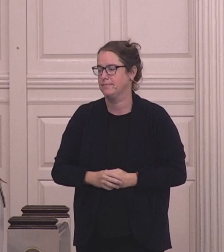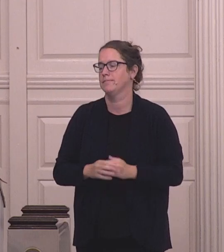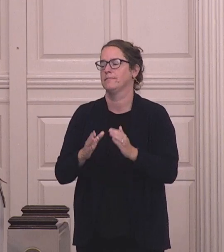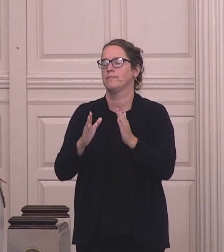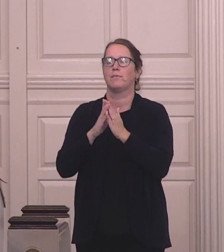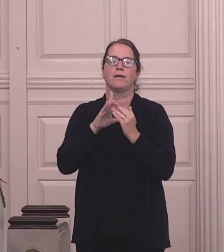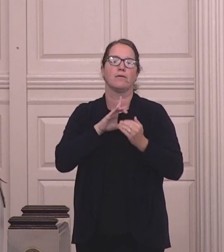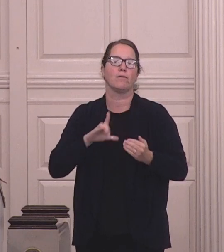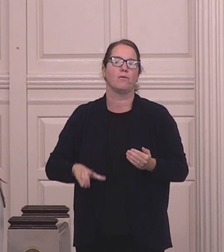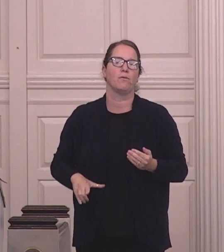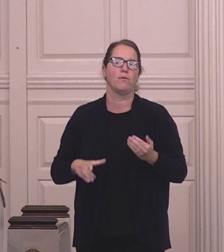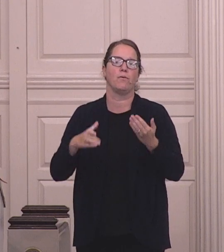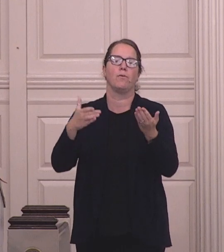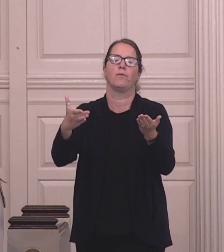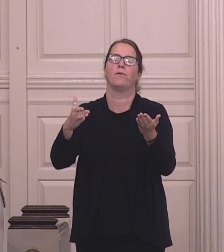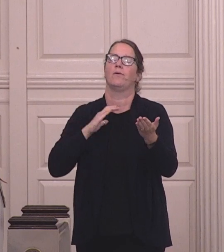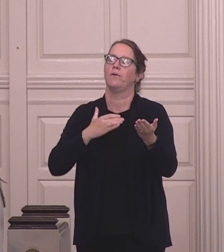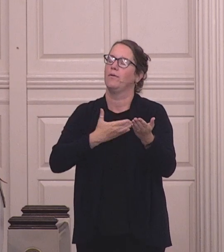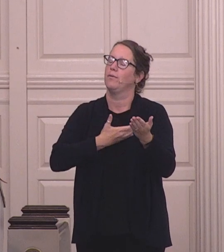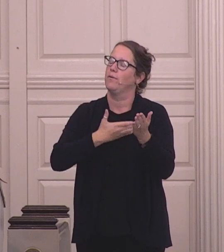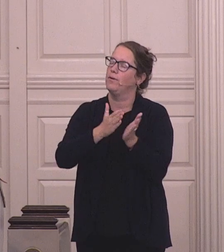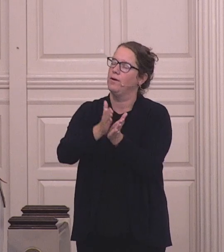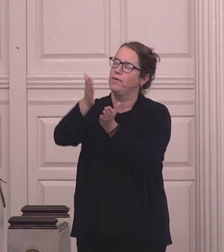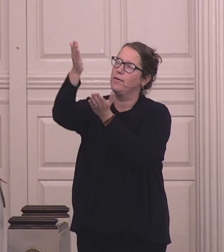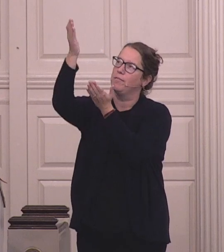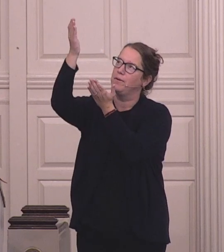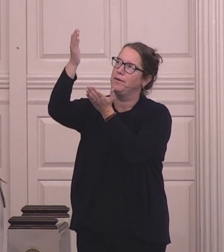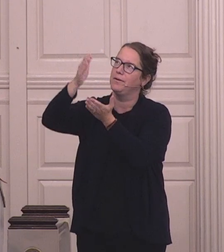we pray to the Lord.